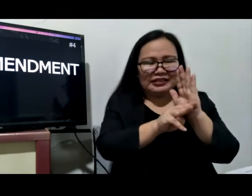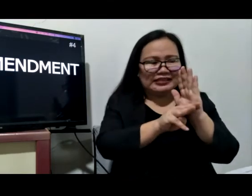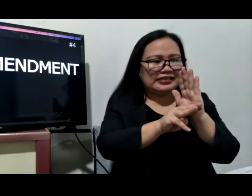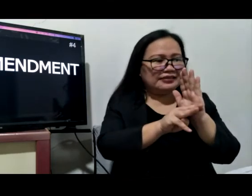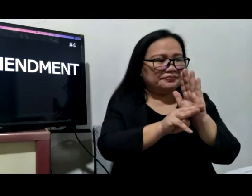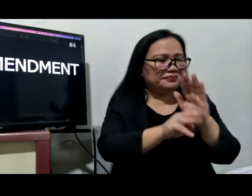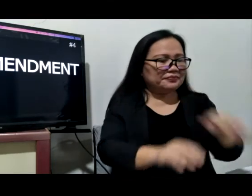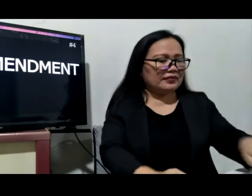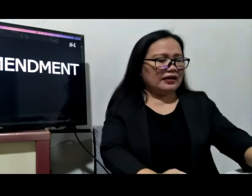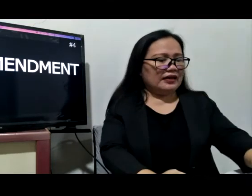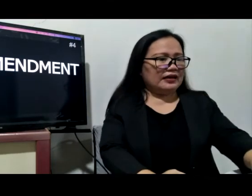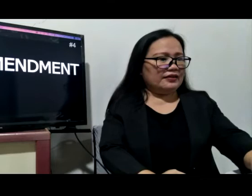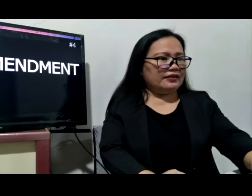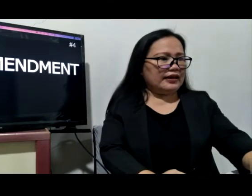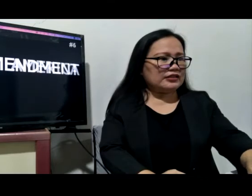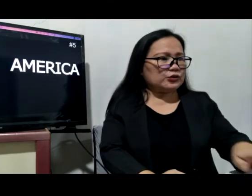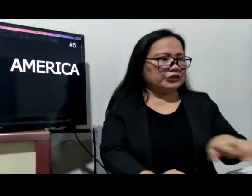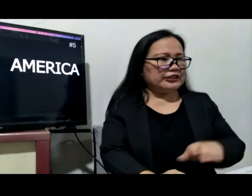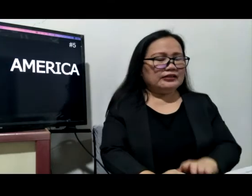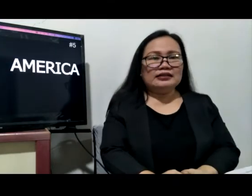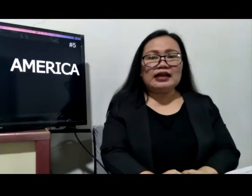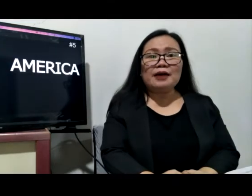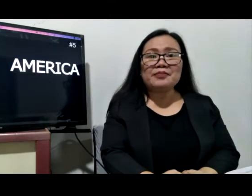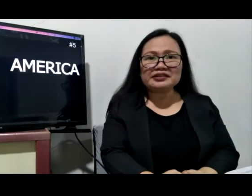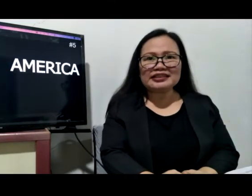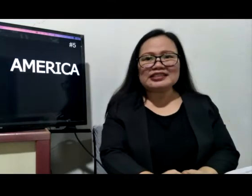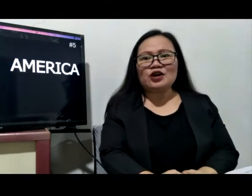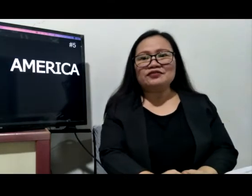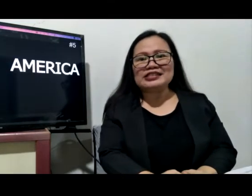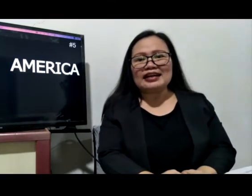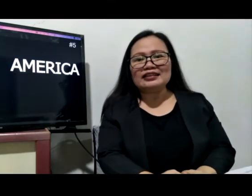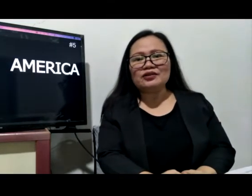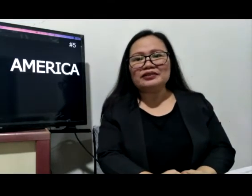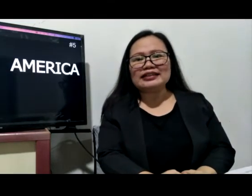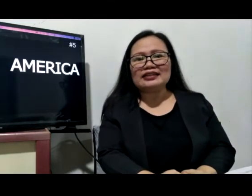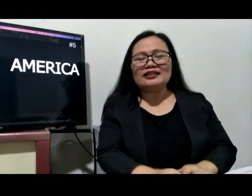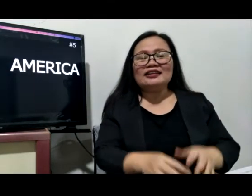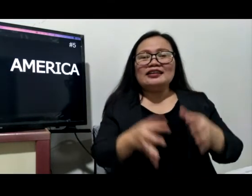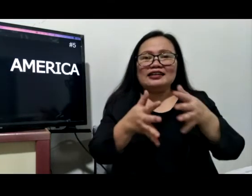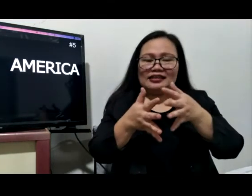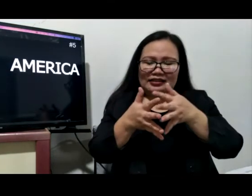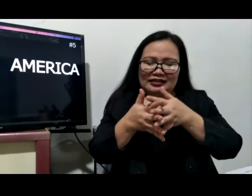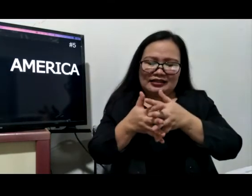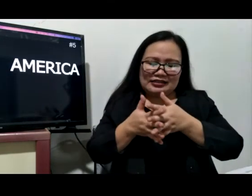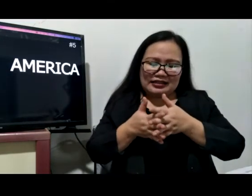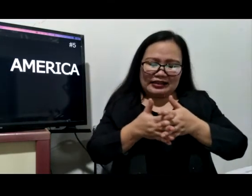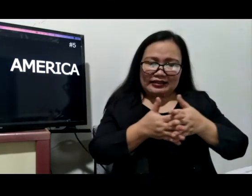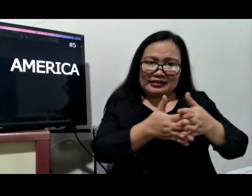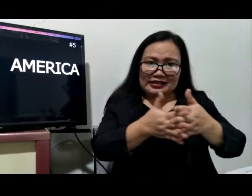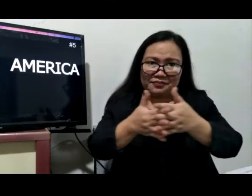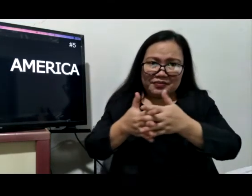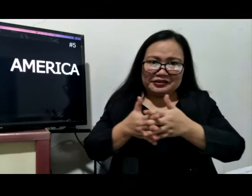amendment. The next word, America. So I've signed it already. It is signed like this,